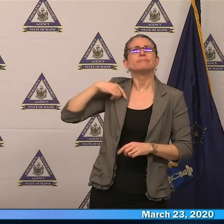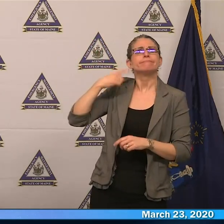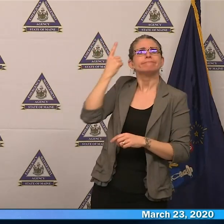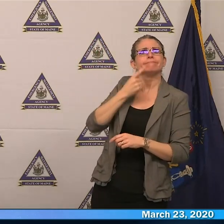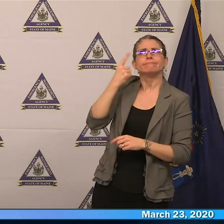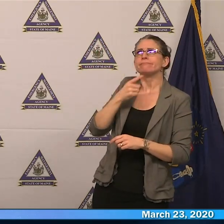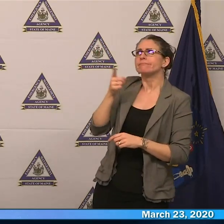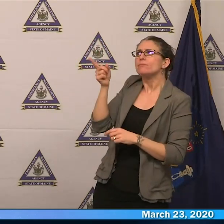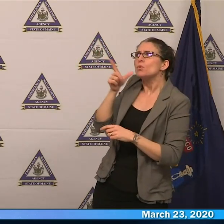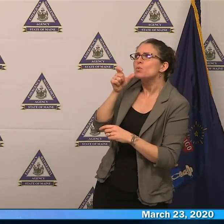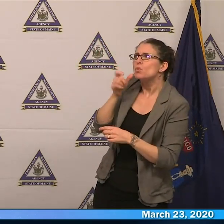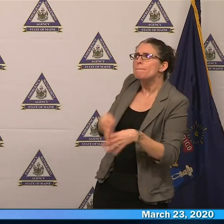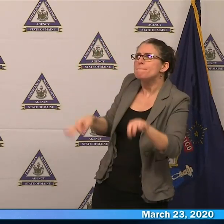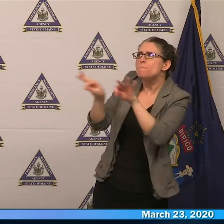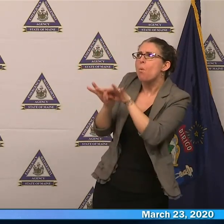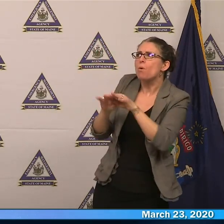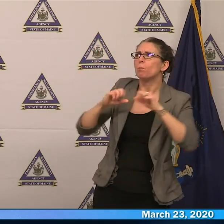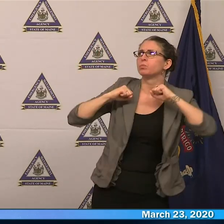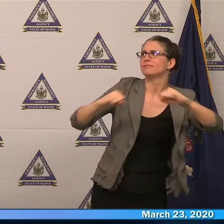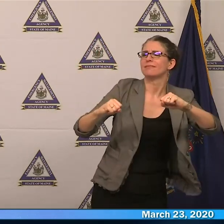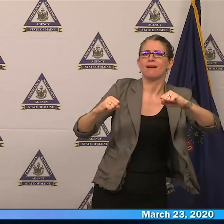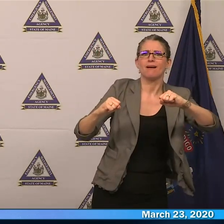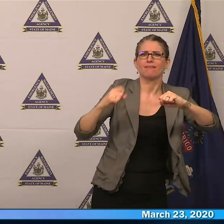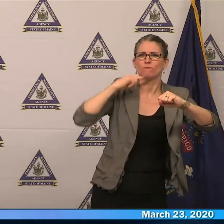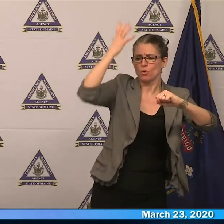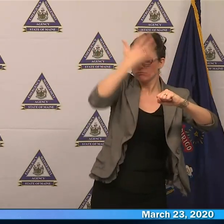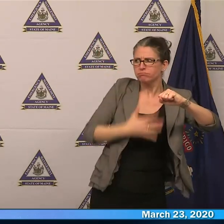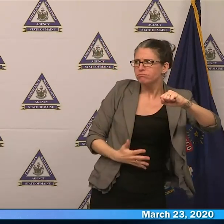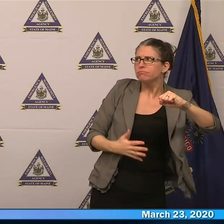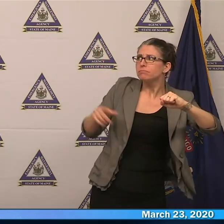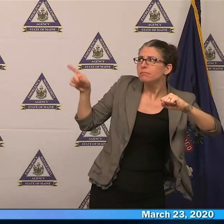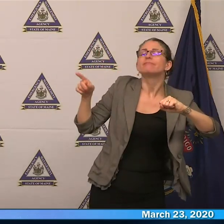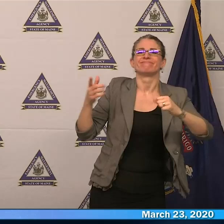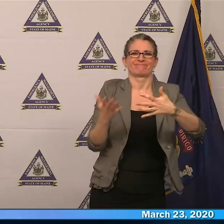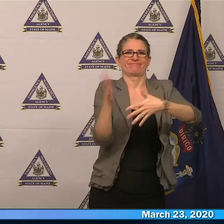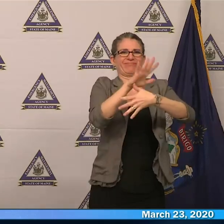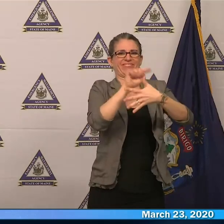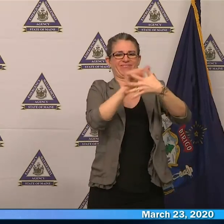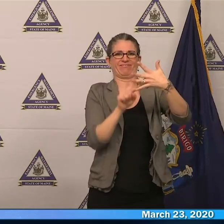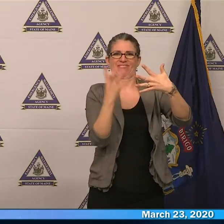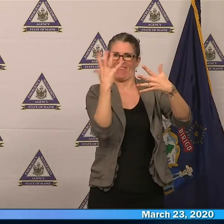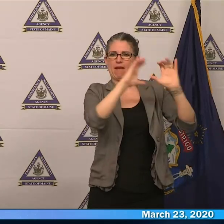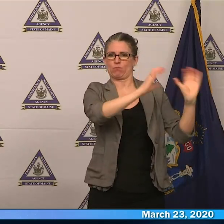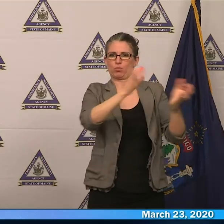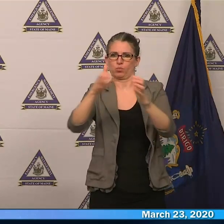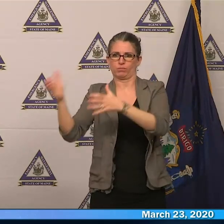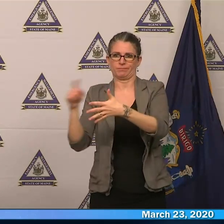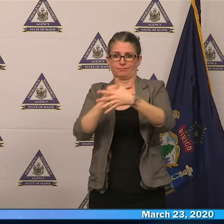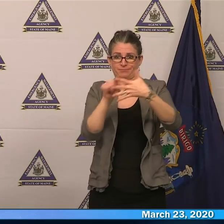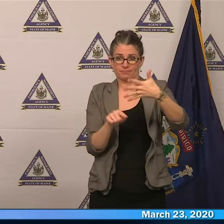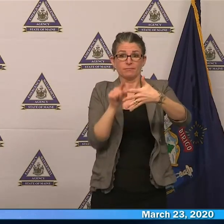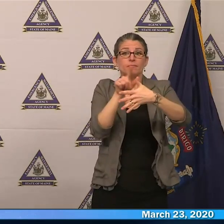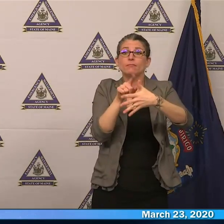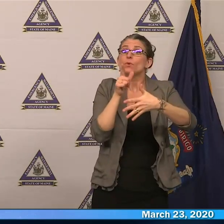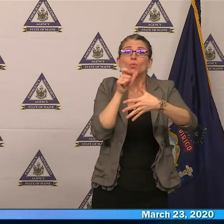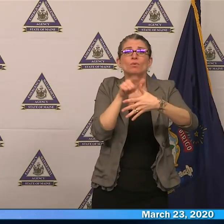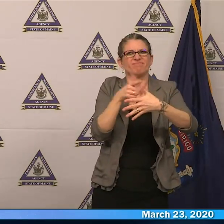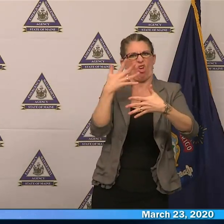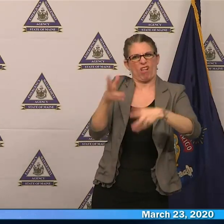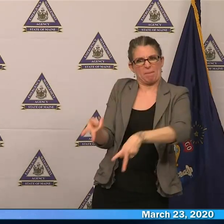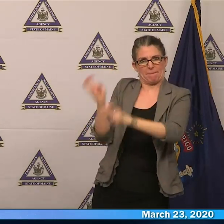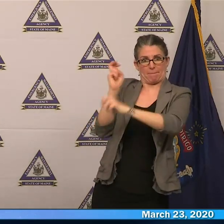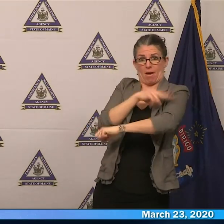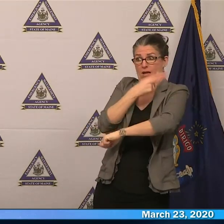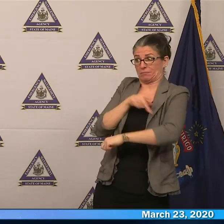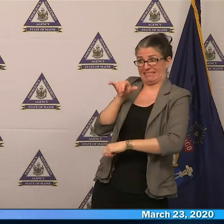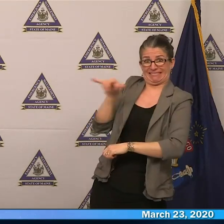of Maine. This involves, for example, individuals who are hospitalized. Now, we do this for